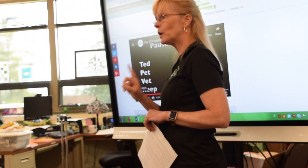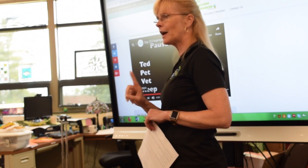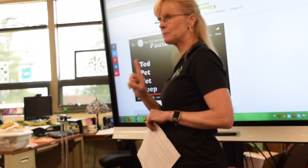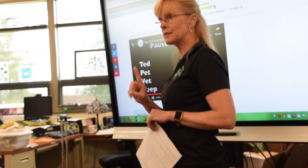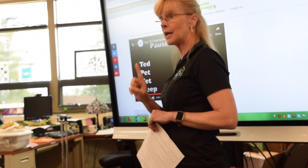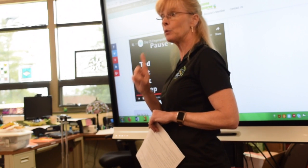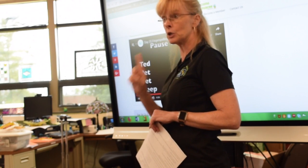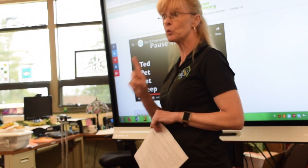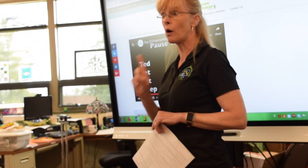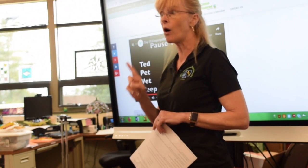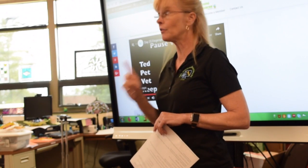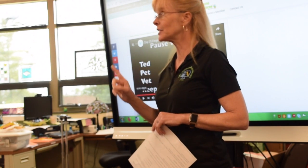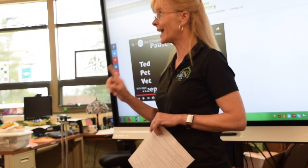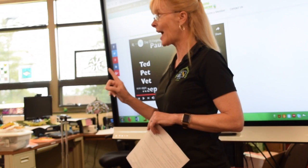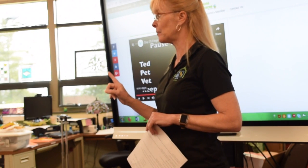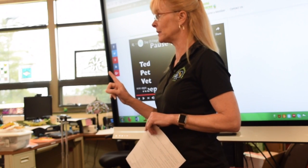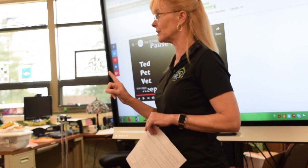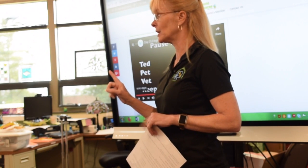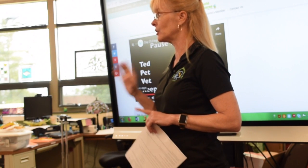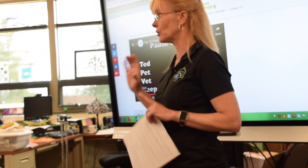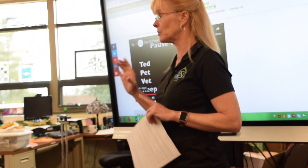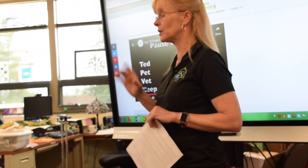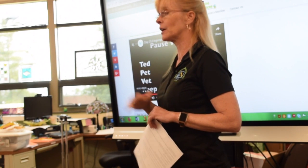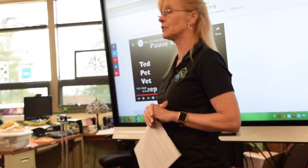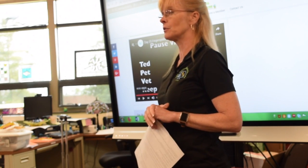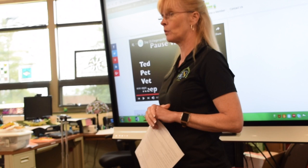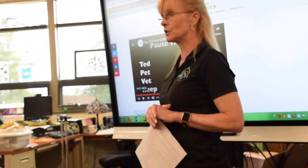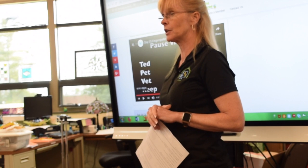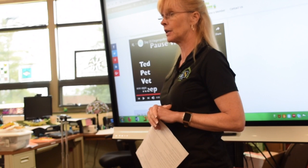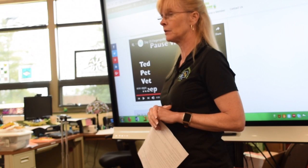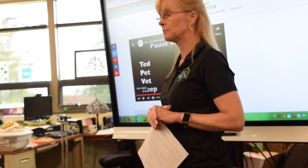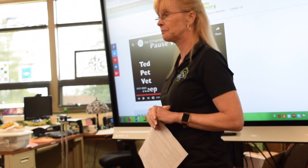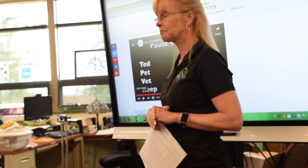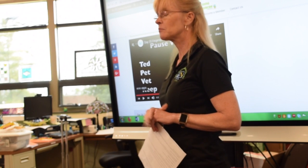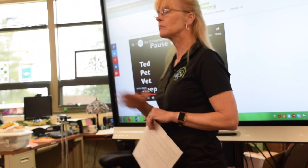I'm signing, which will often happen in your communication. Watch again.